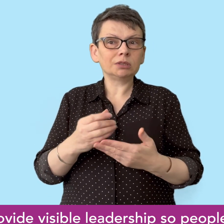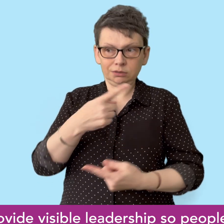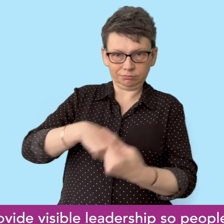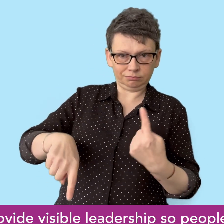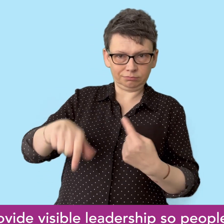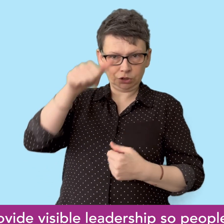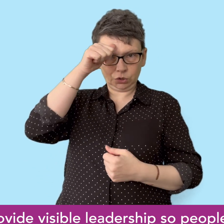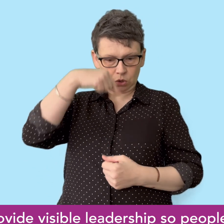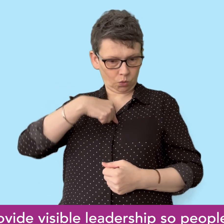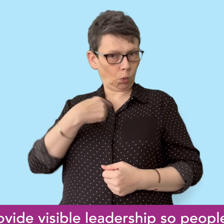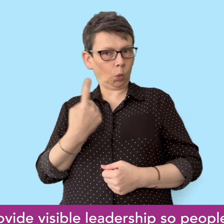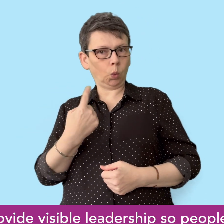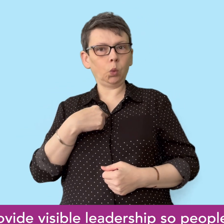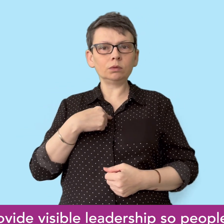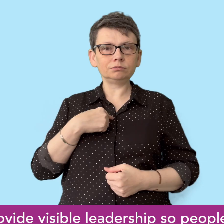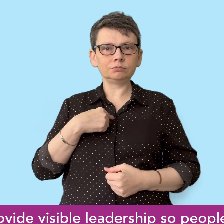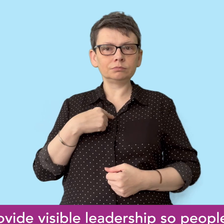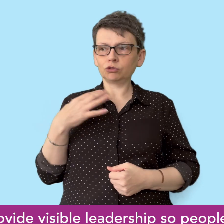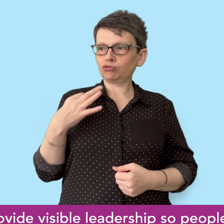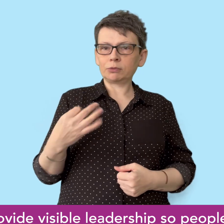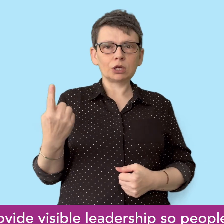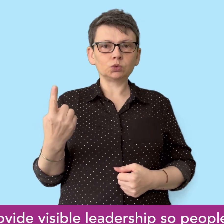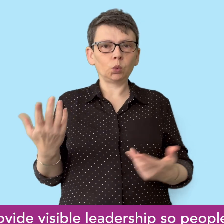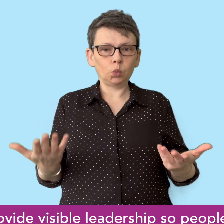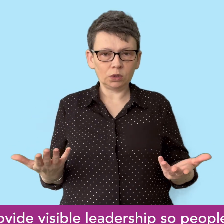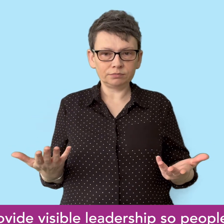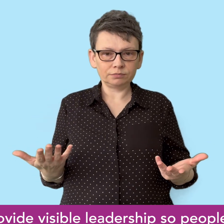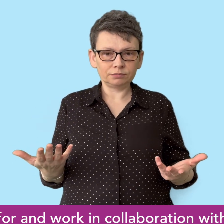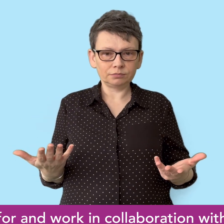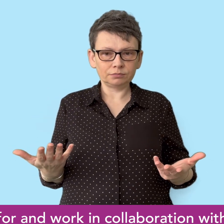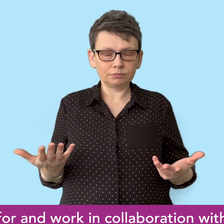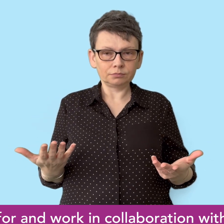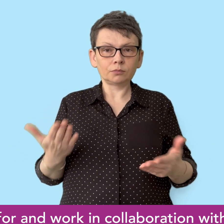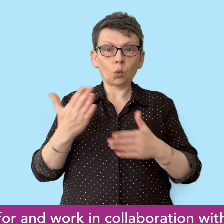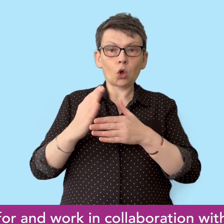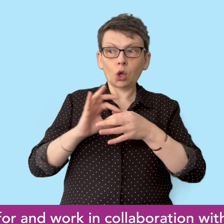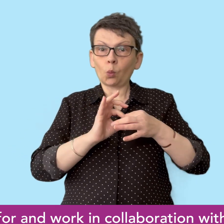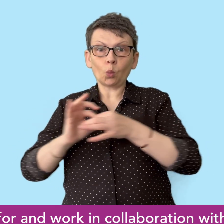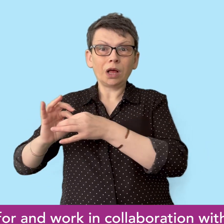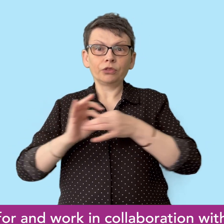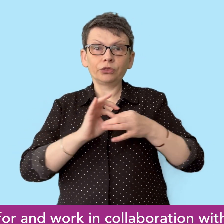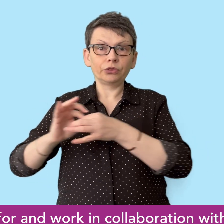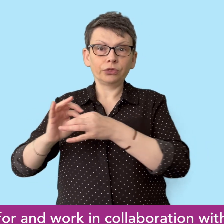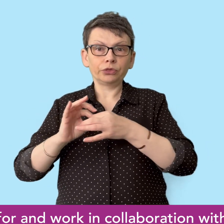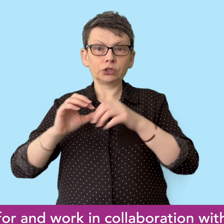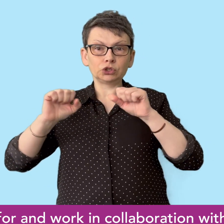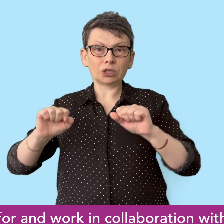provide visible leadership so that people know who the CEO is and what the charity stands for, and work in collaboration